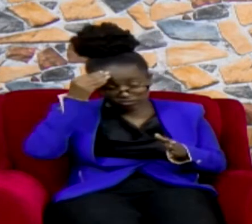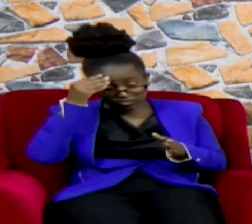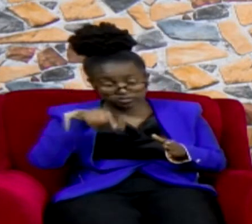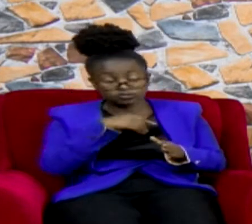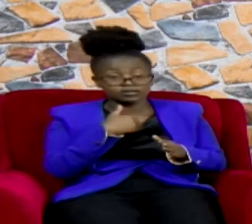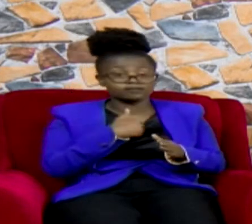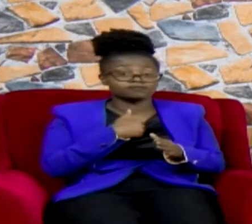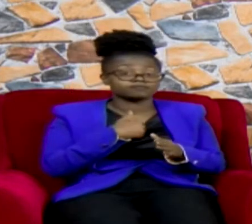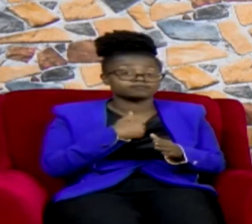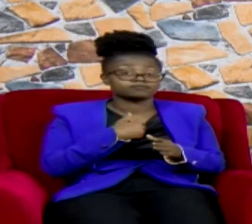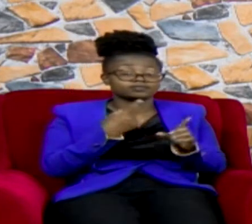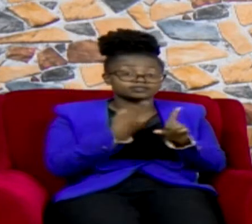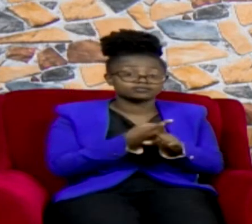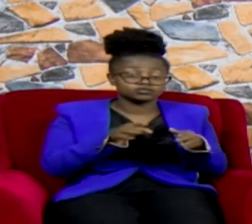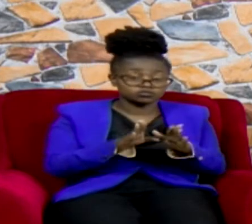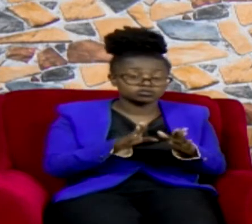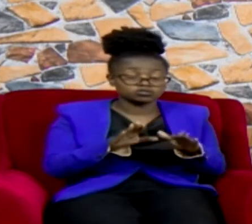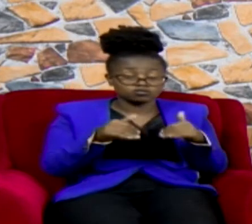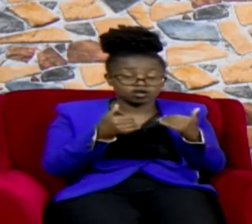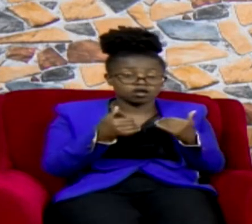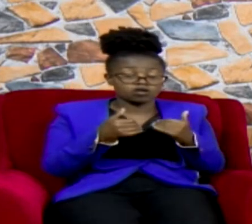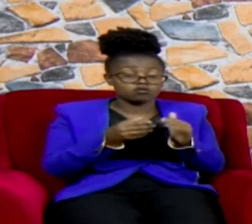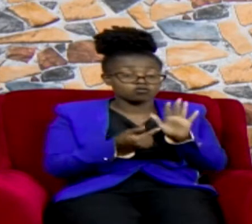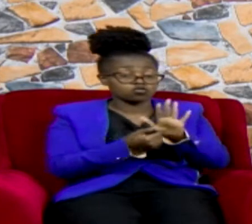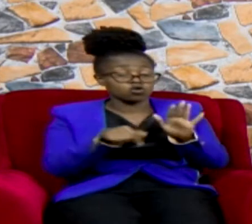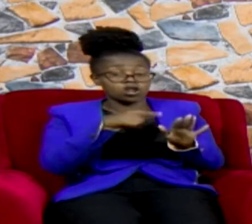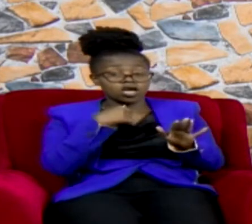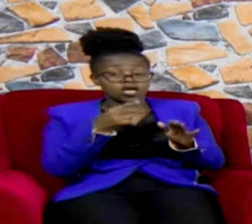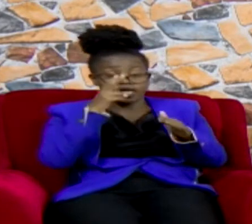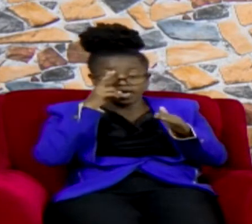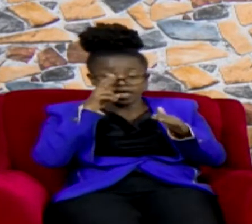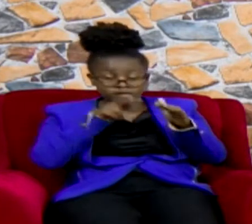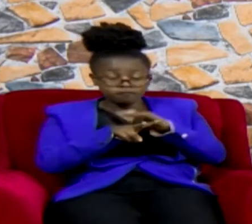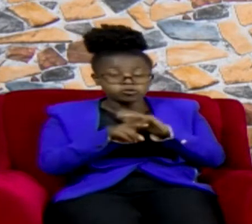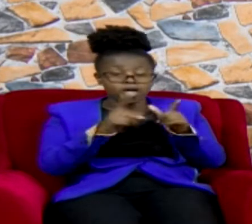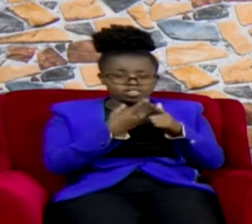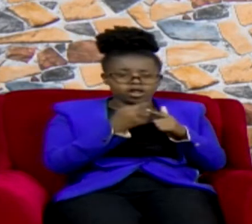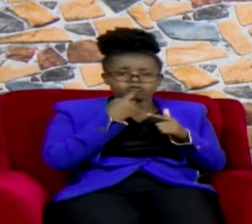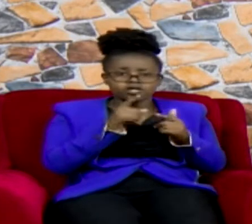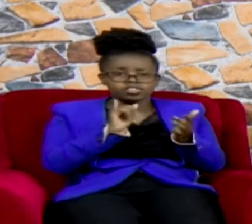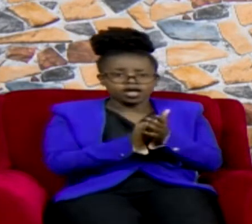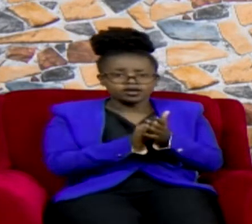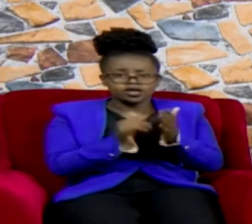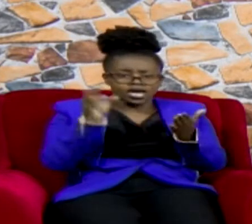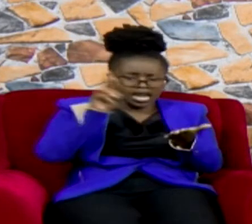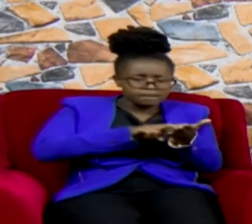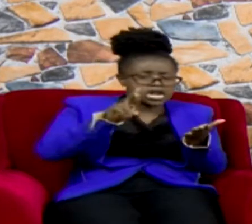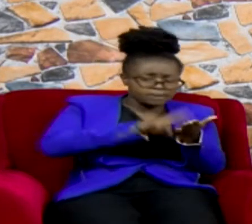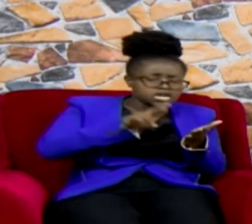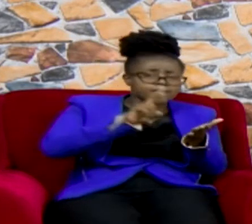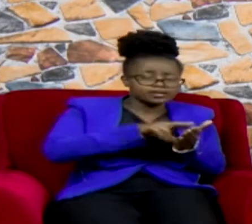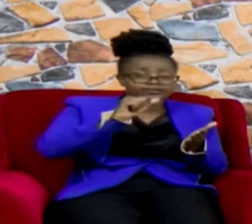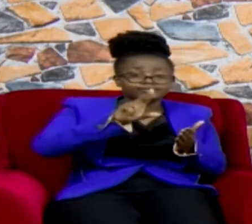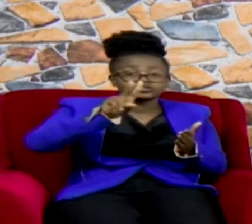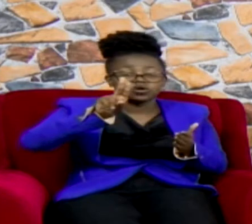is different ways of how you've shown us the visual. Yeah, the visual. Then you said us repeating is auditory.